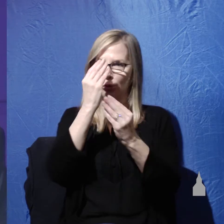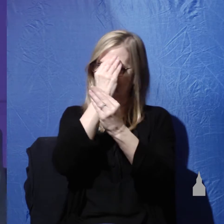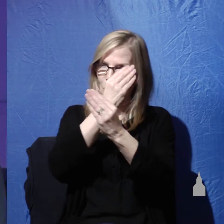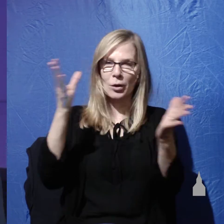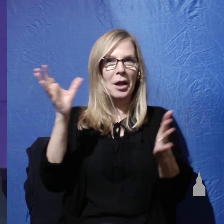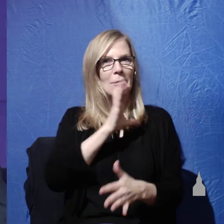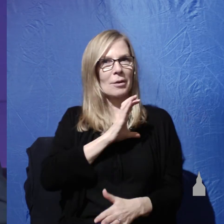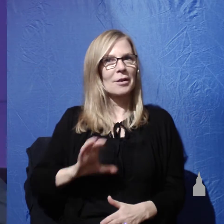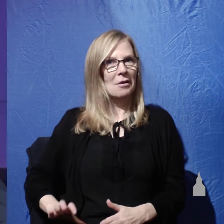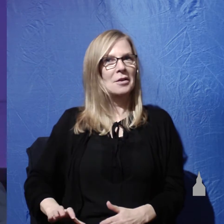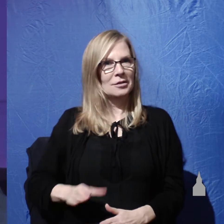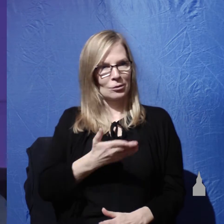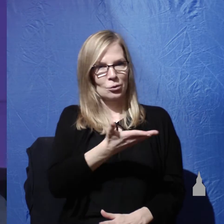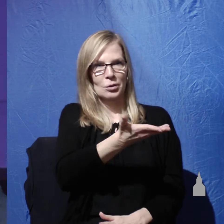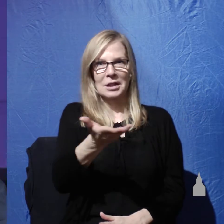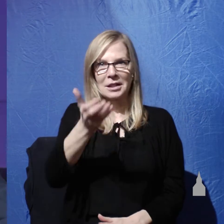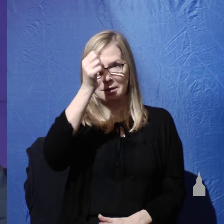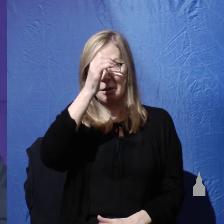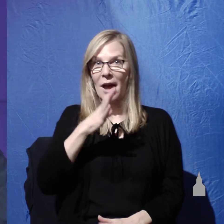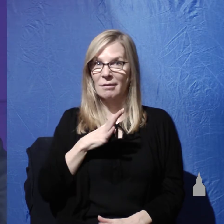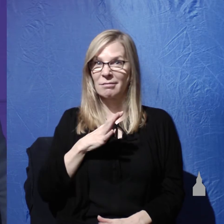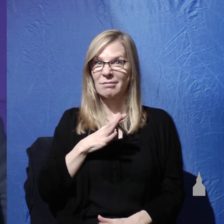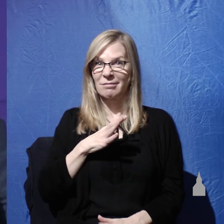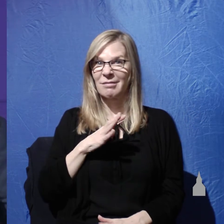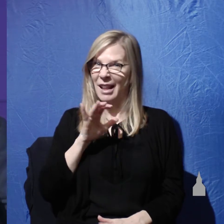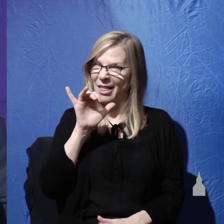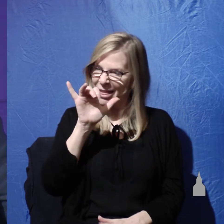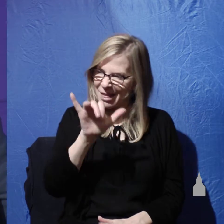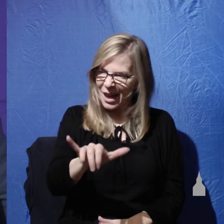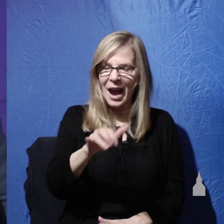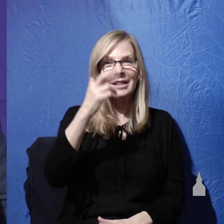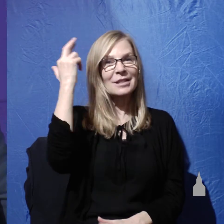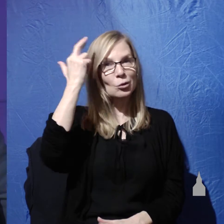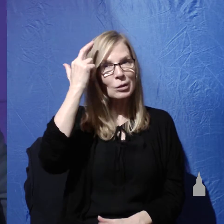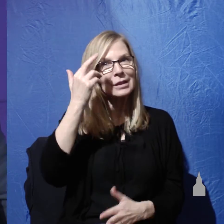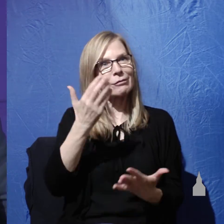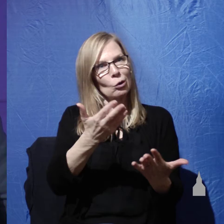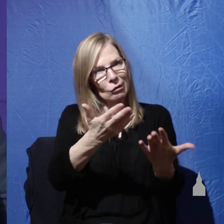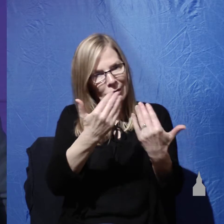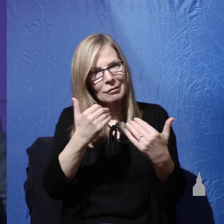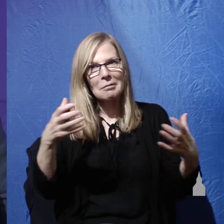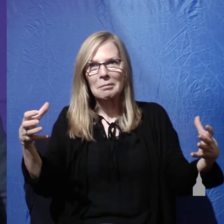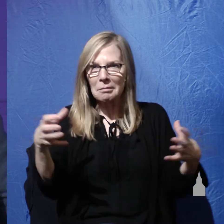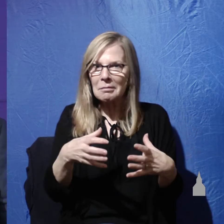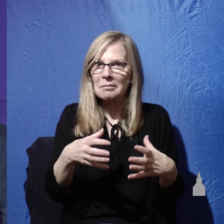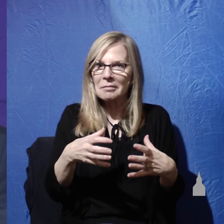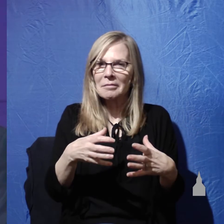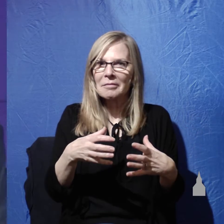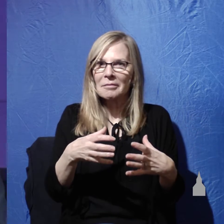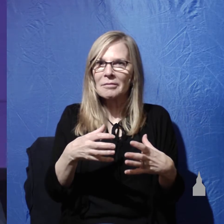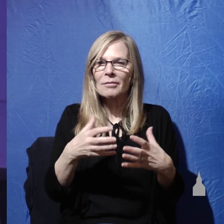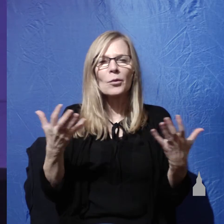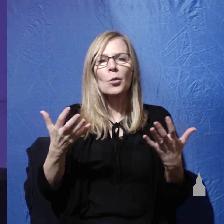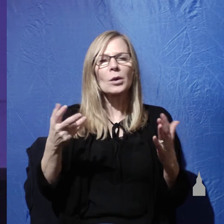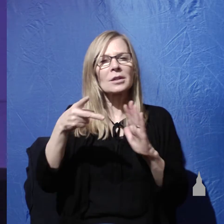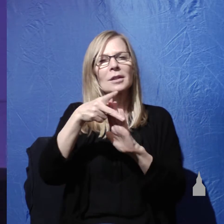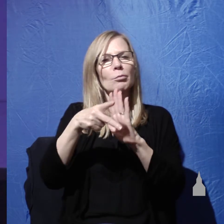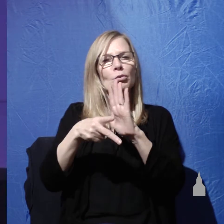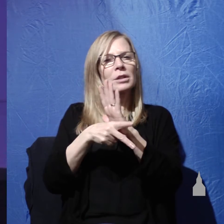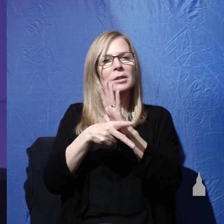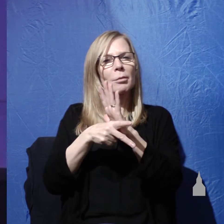proclaim Christ to these men, which is precisely the reason for meeting with them. So, folks, what is the principle? What